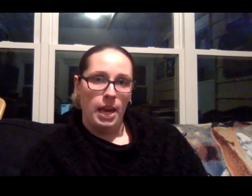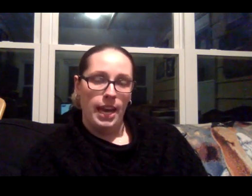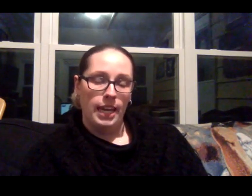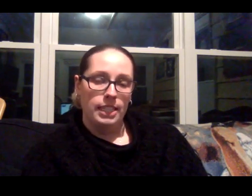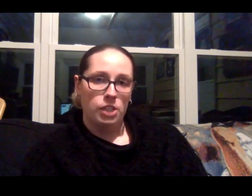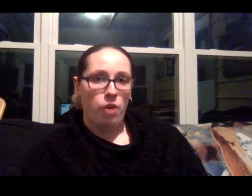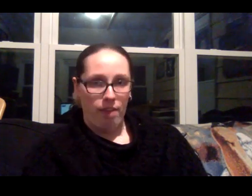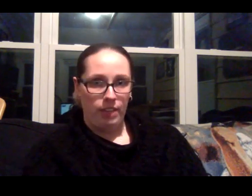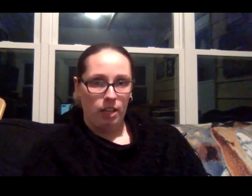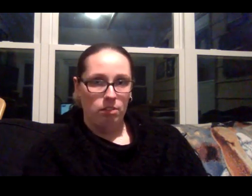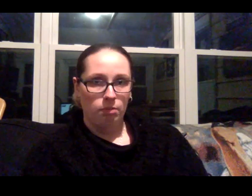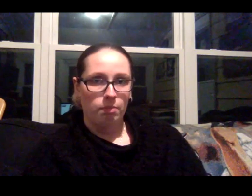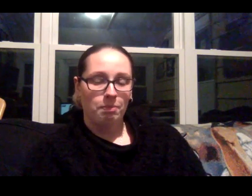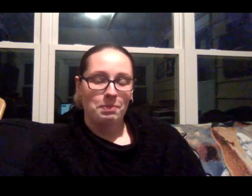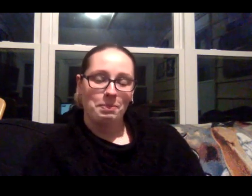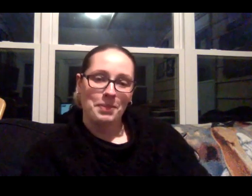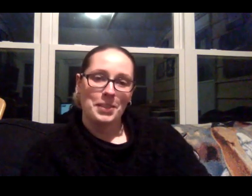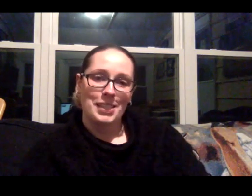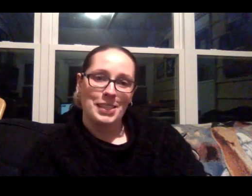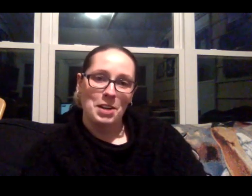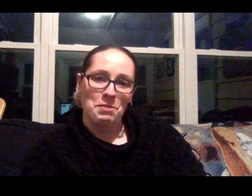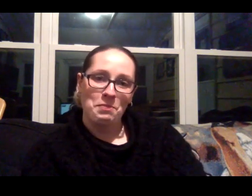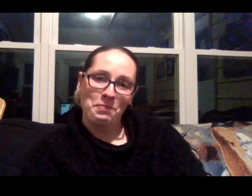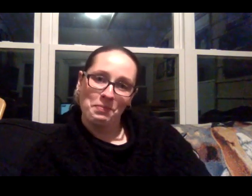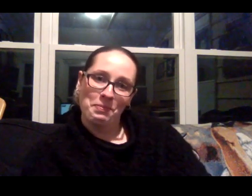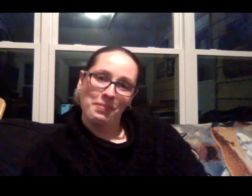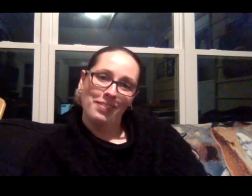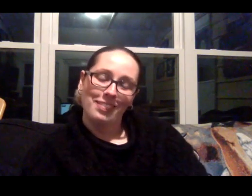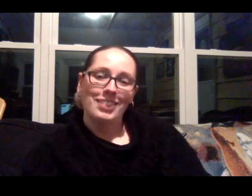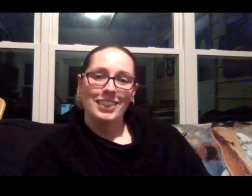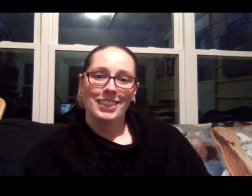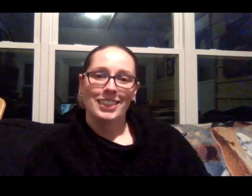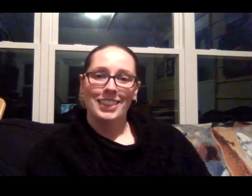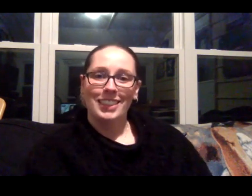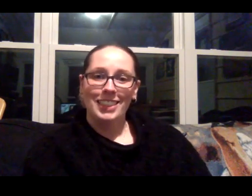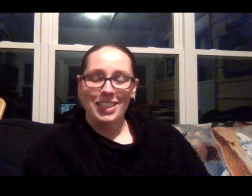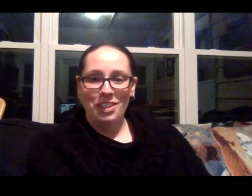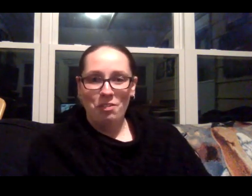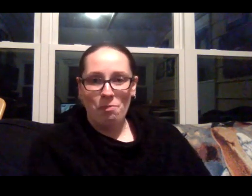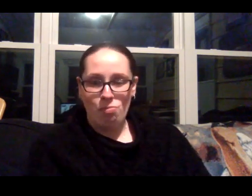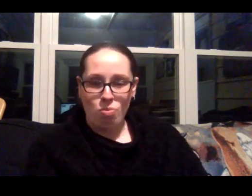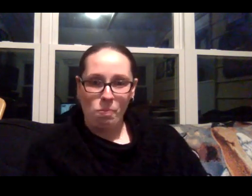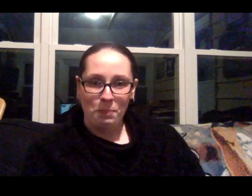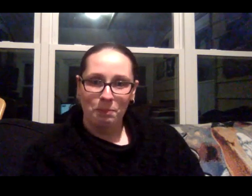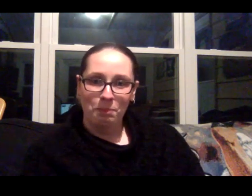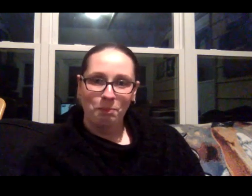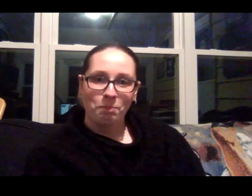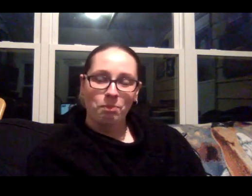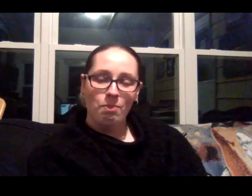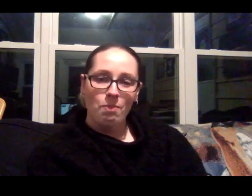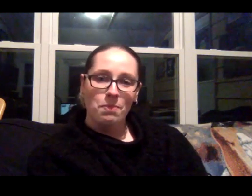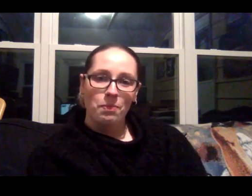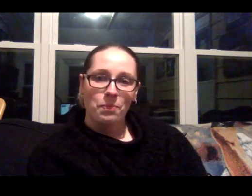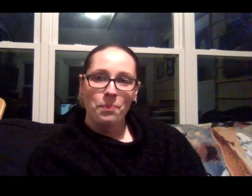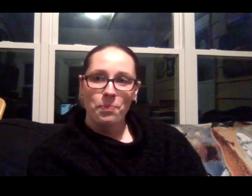and dysgraphia. So yeah, thank you so much for sharing that. So I think that the